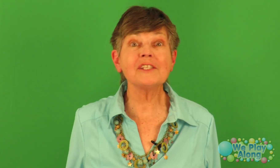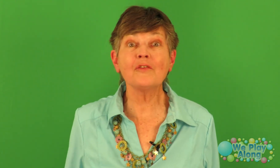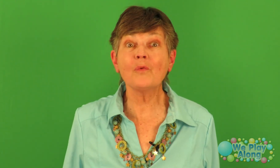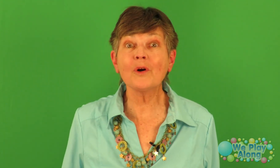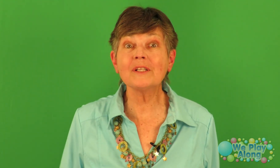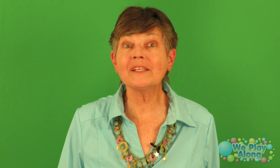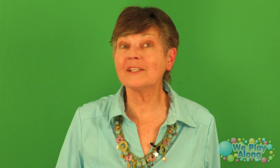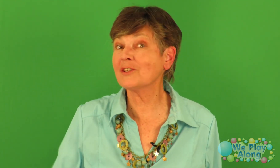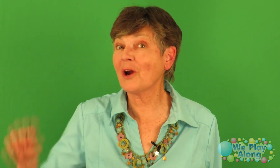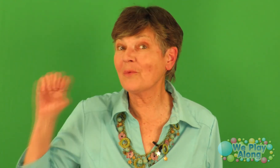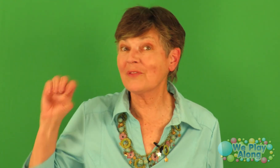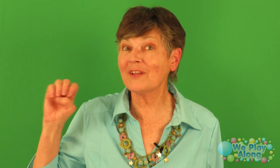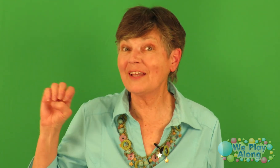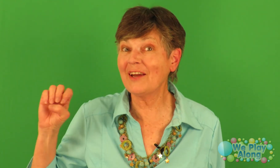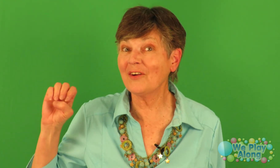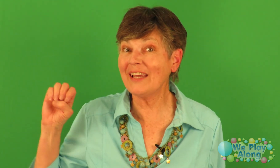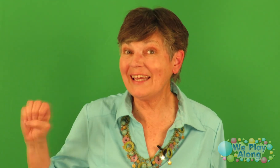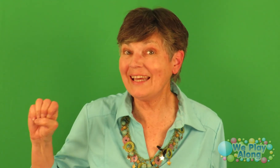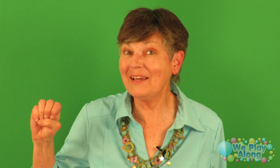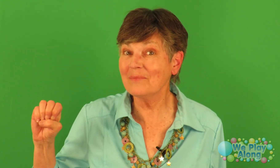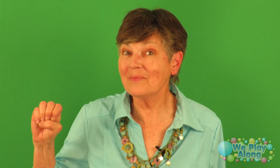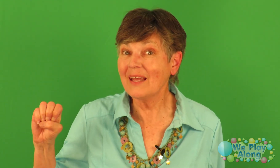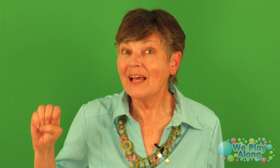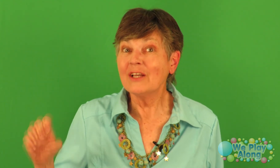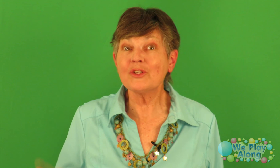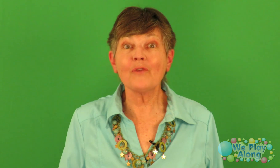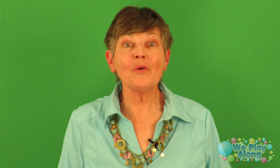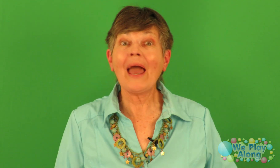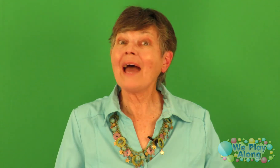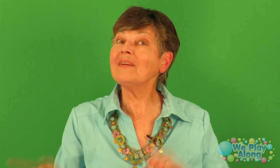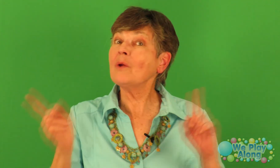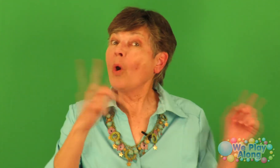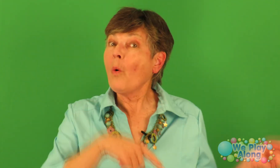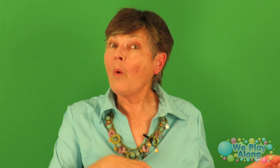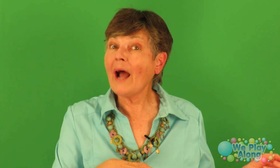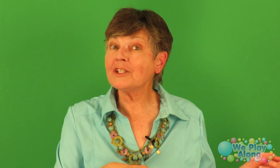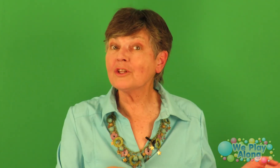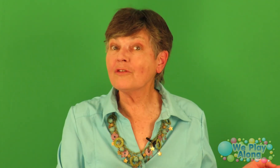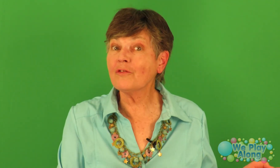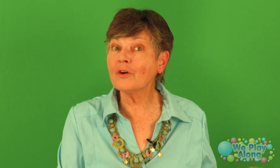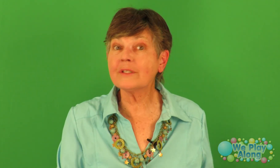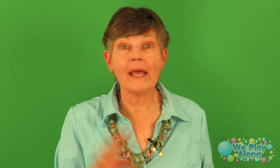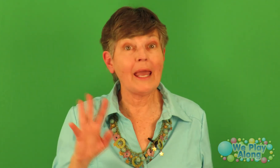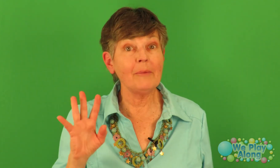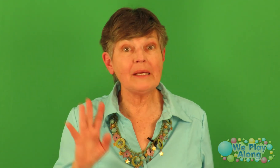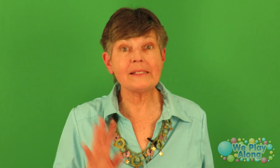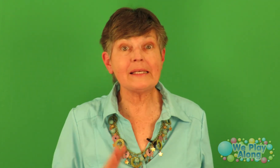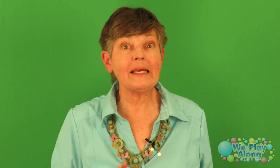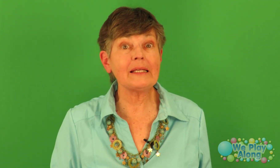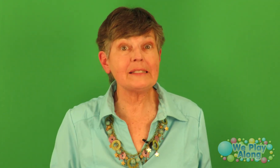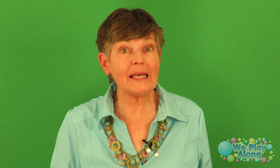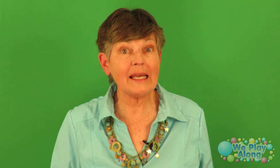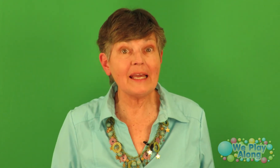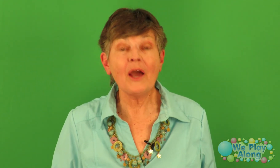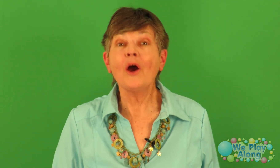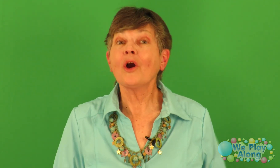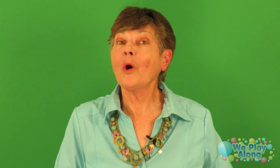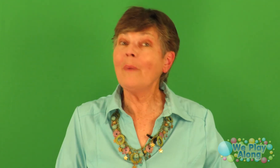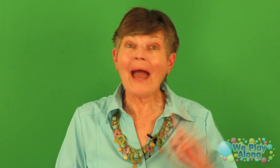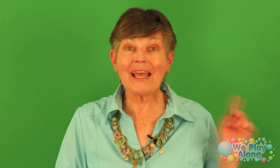of words that start with the letter E. So if you haven't watched the first A, B, C, and D, go back and